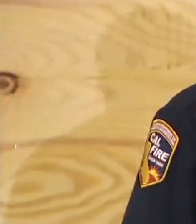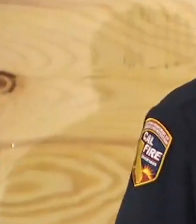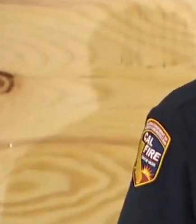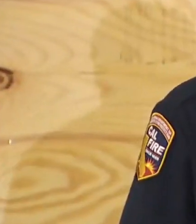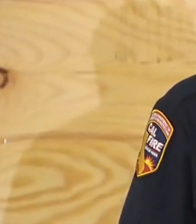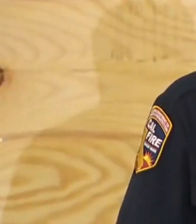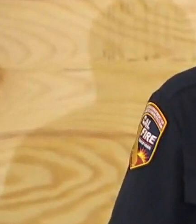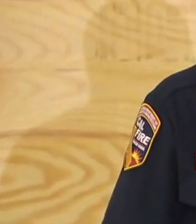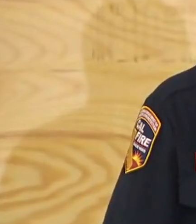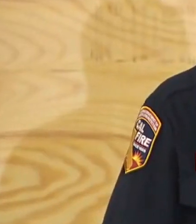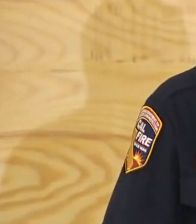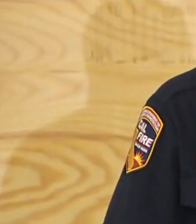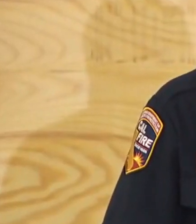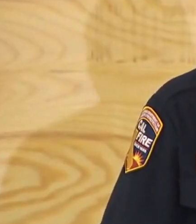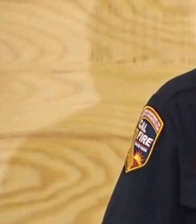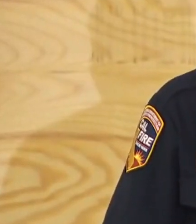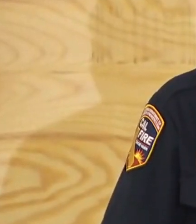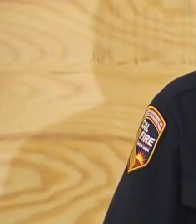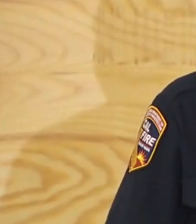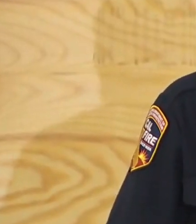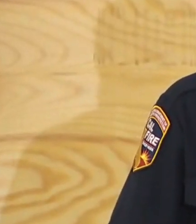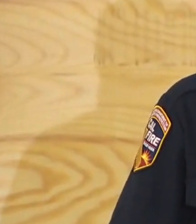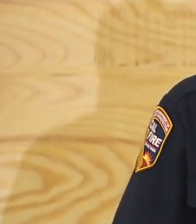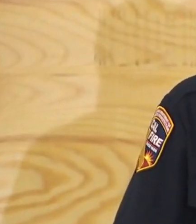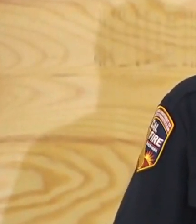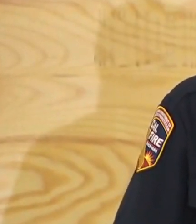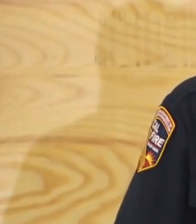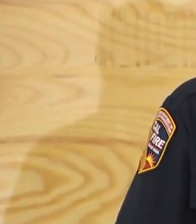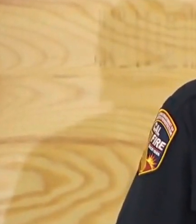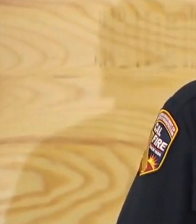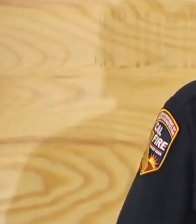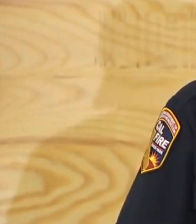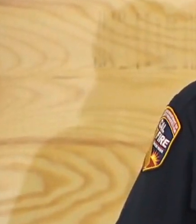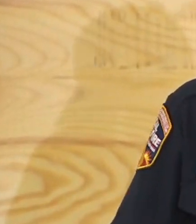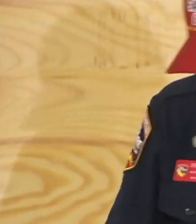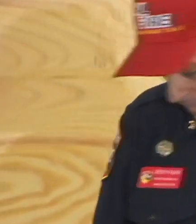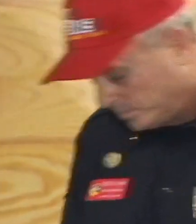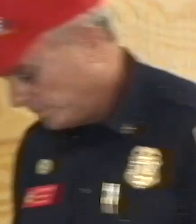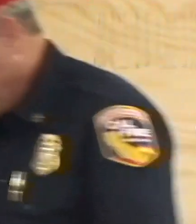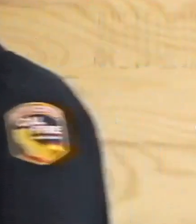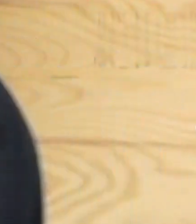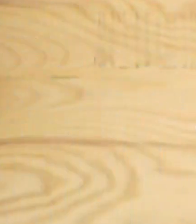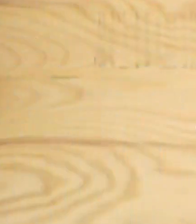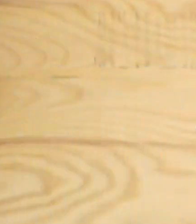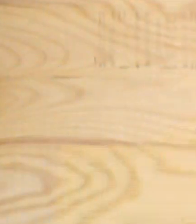Thank you, Chief. Now I'd like to bring up our incident commander, Chief Cavanaugh.